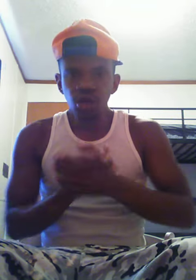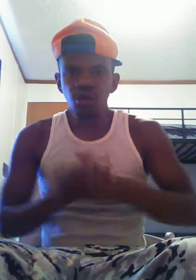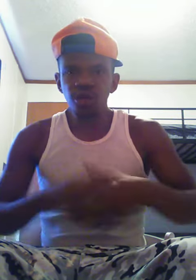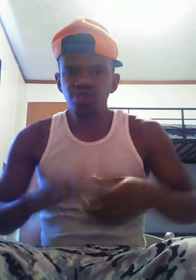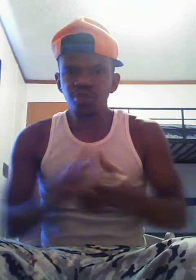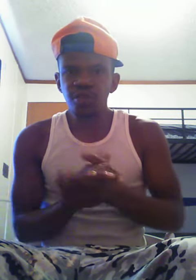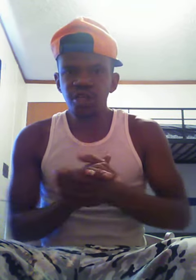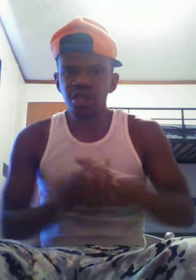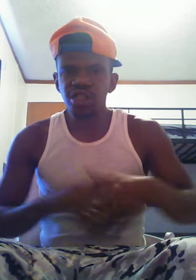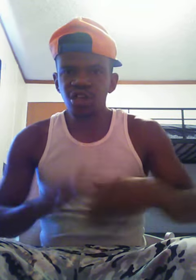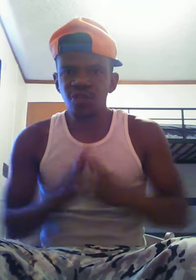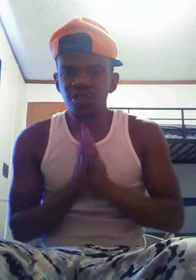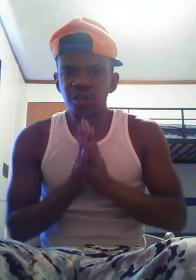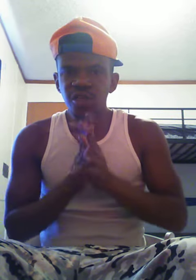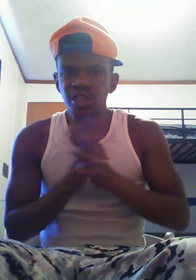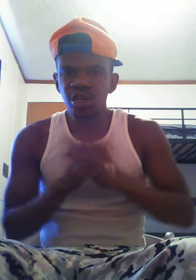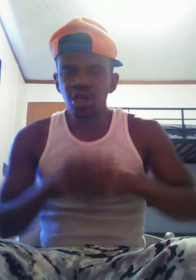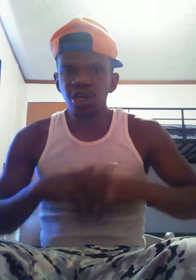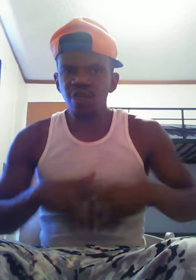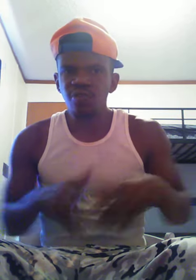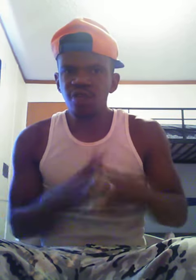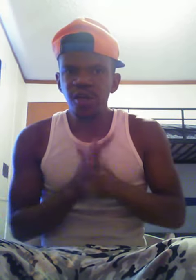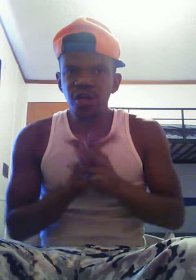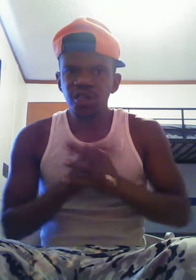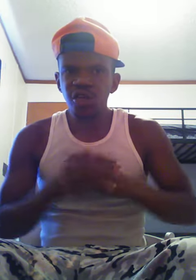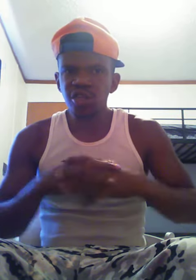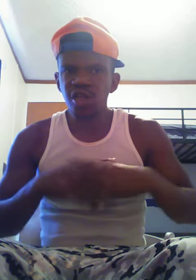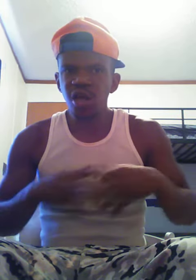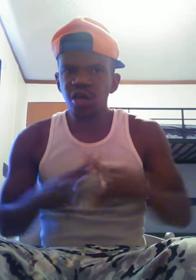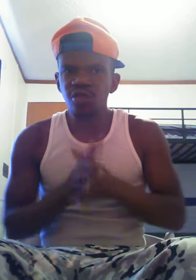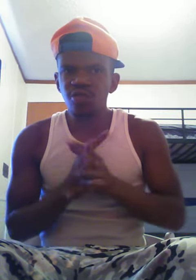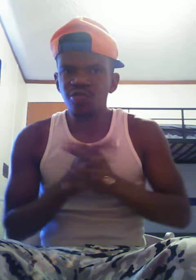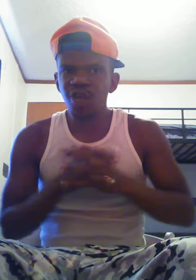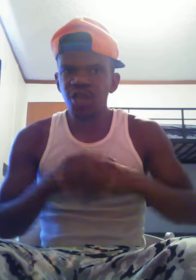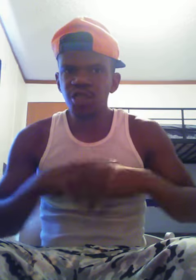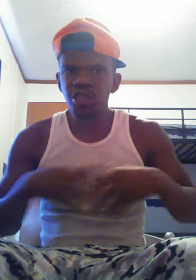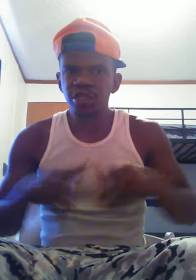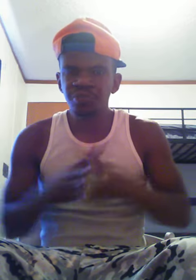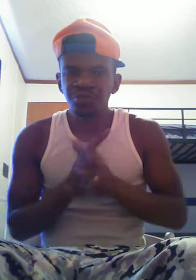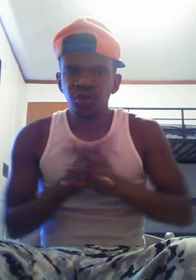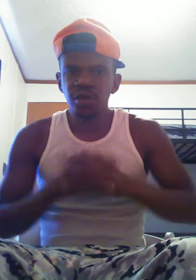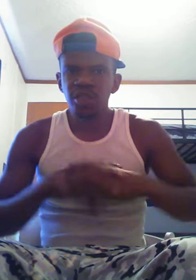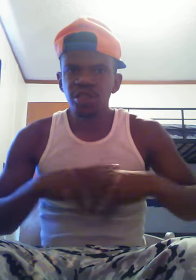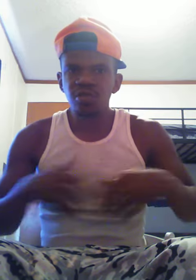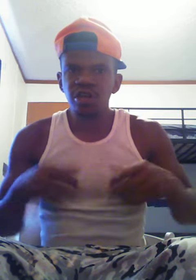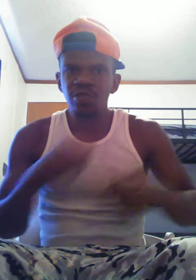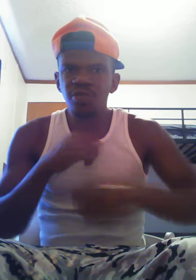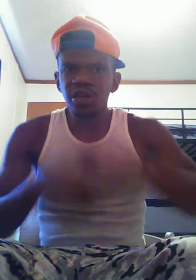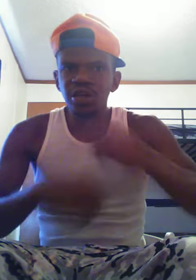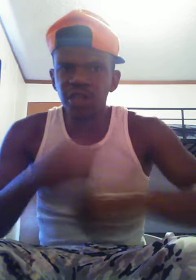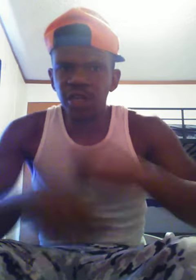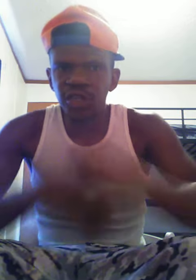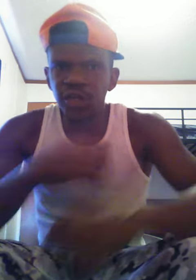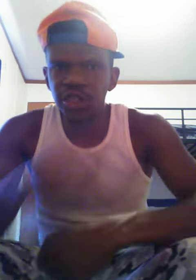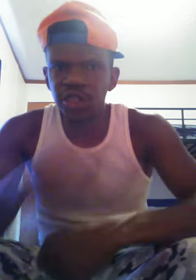Holy Spirit is originating. Love with my hands to the sky. Glorify Jesus. And when I saw everybody on the stage, and they saw